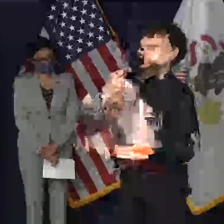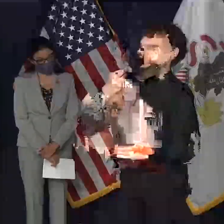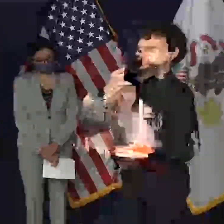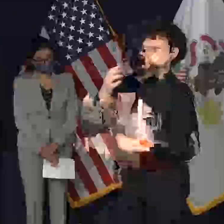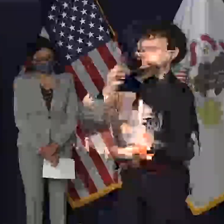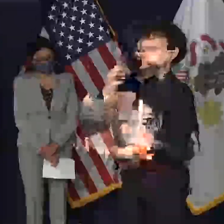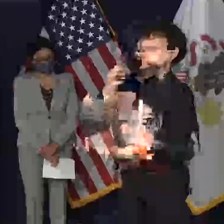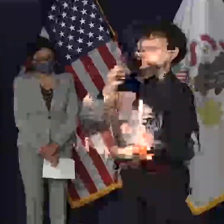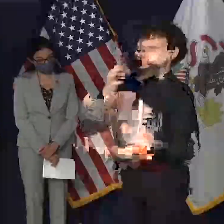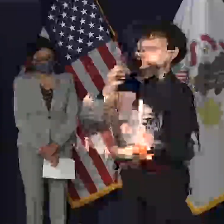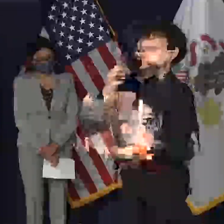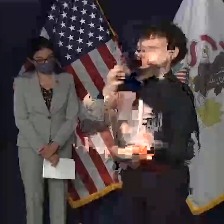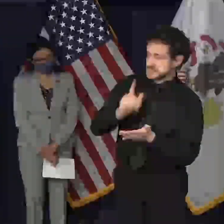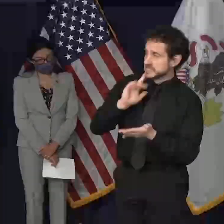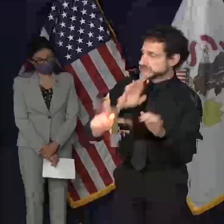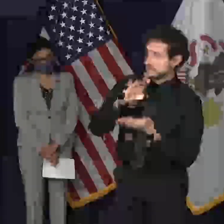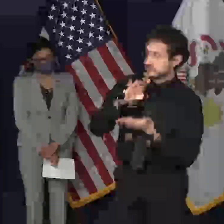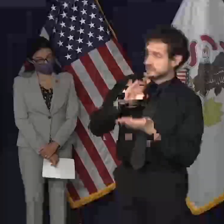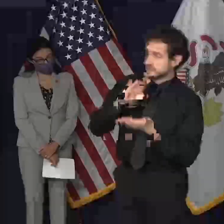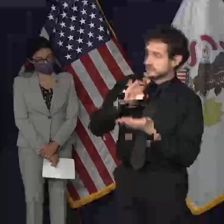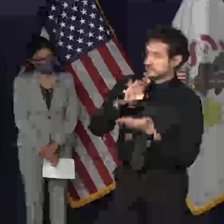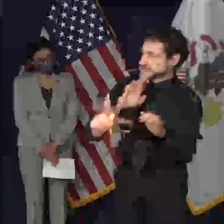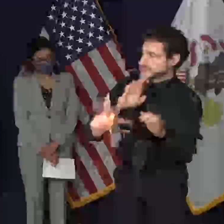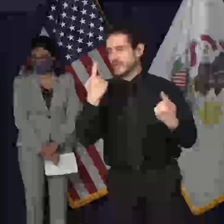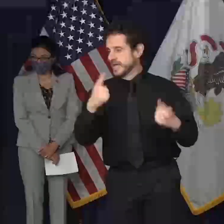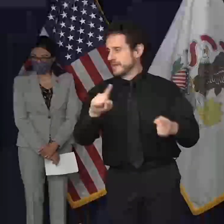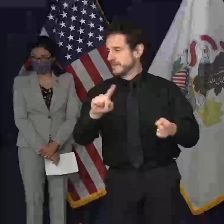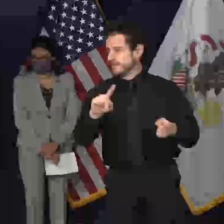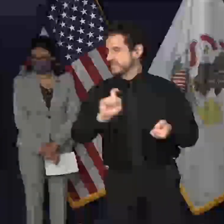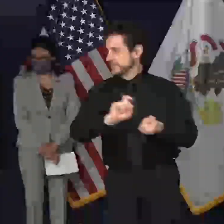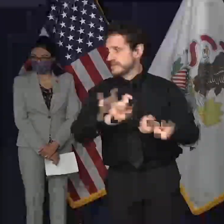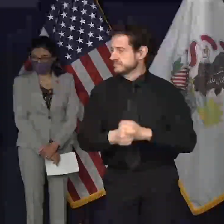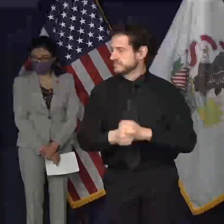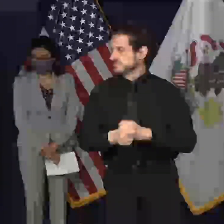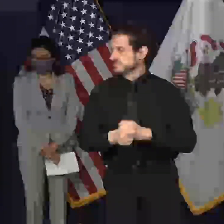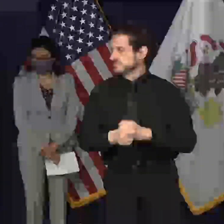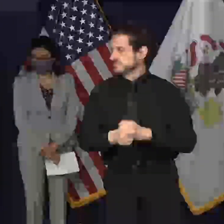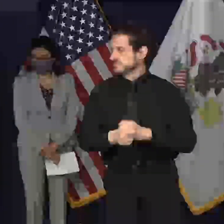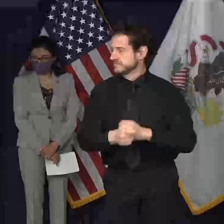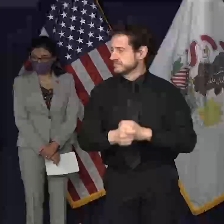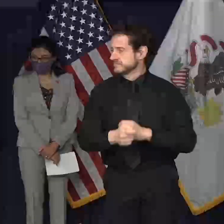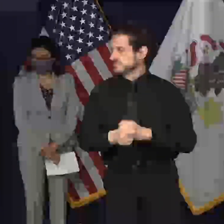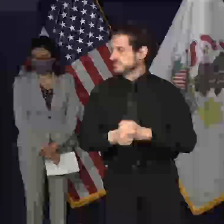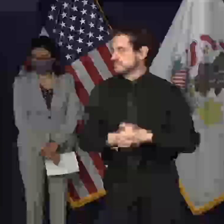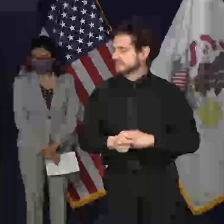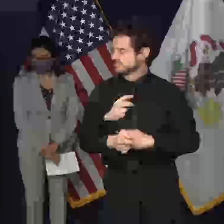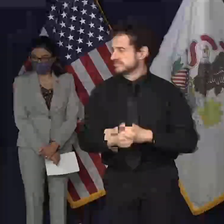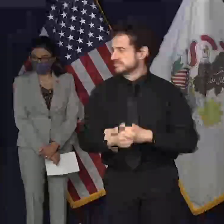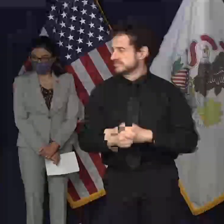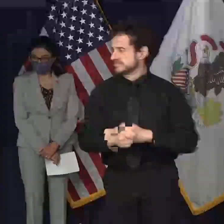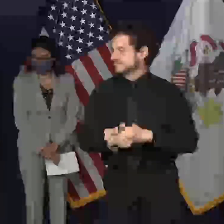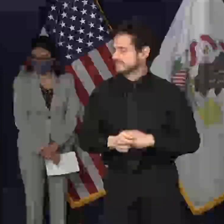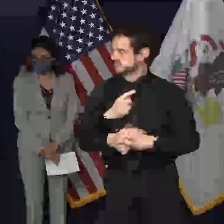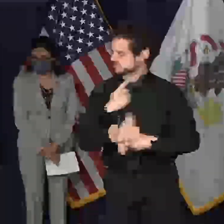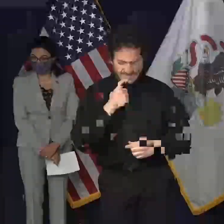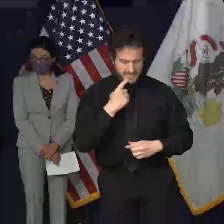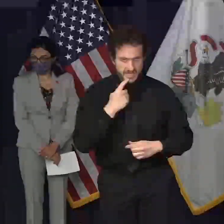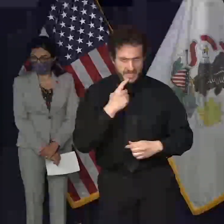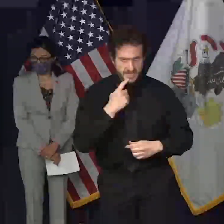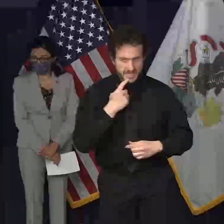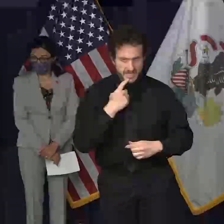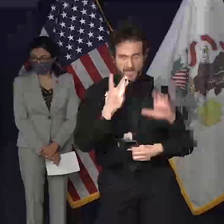the possibility. Marnie Pike at the Daily Herald. Some suburban Republicans say the four groups hamstring communities with low